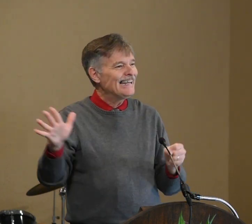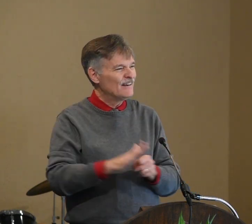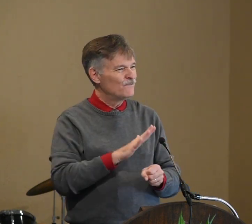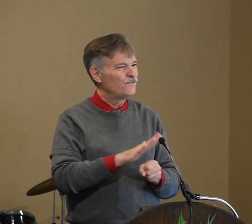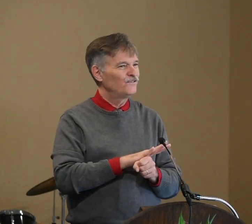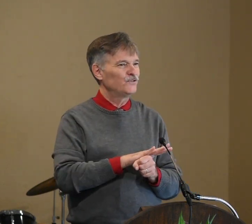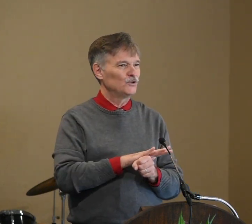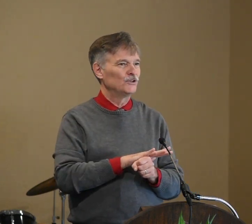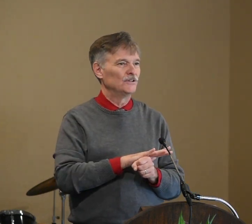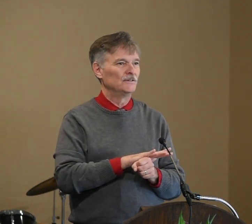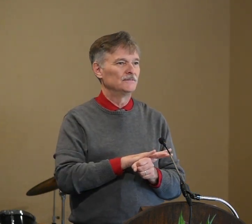in full.